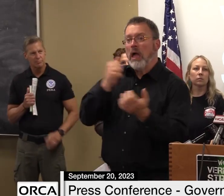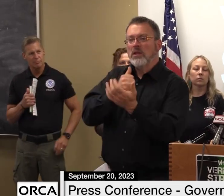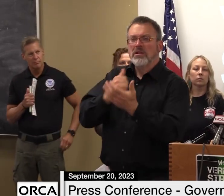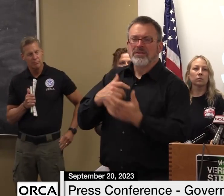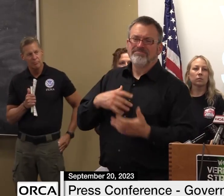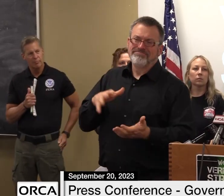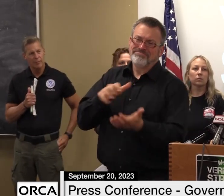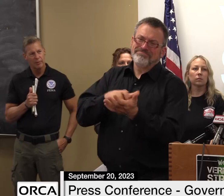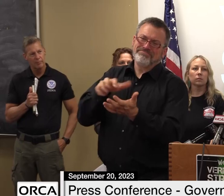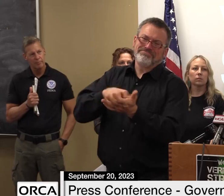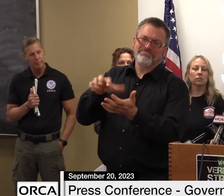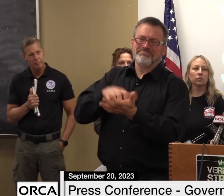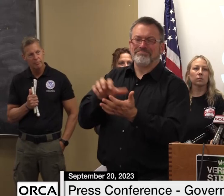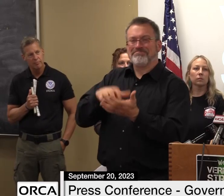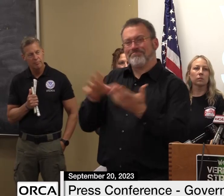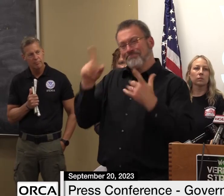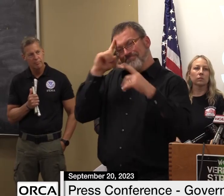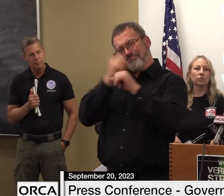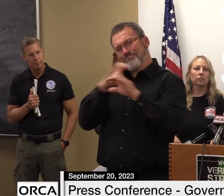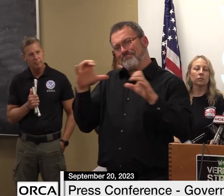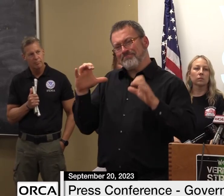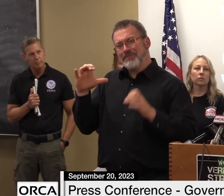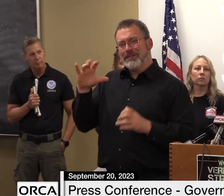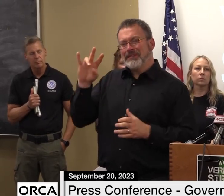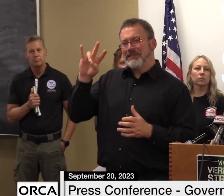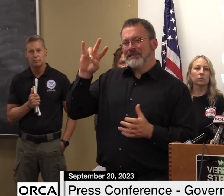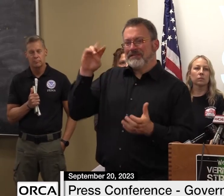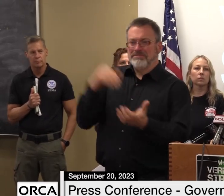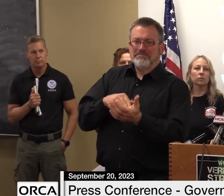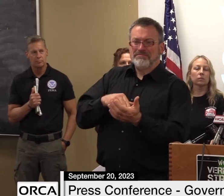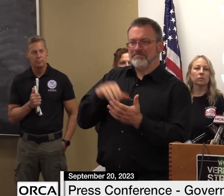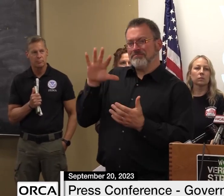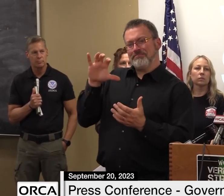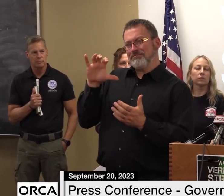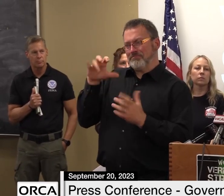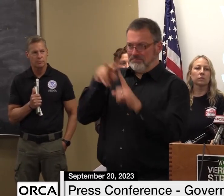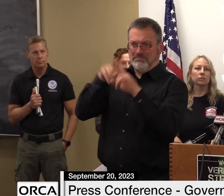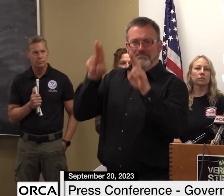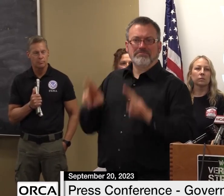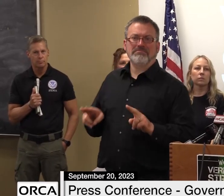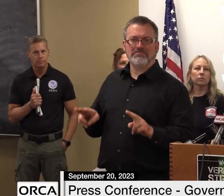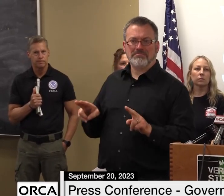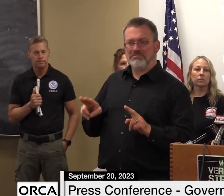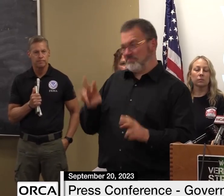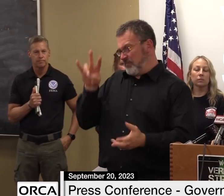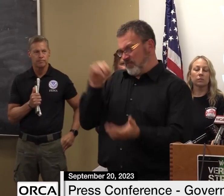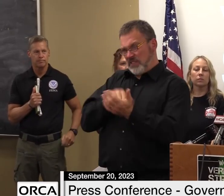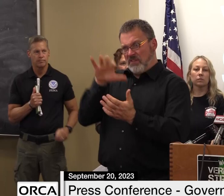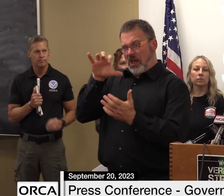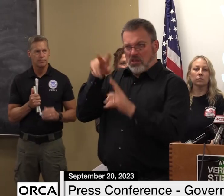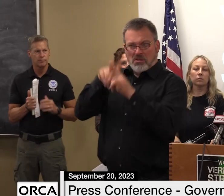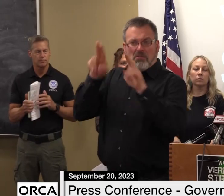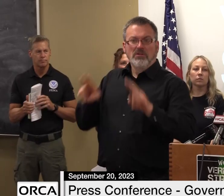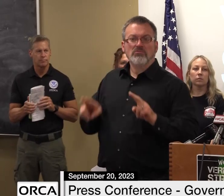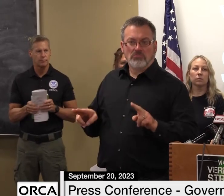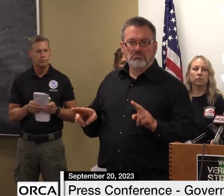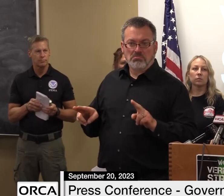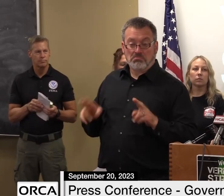the, I believe it's just over 7,500 applications that have come in. And